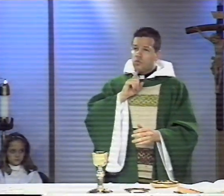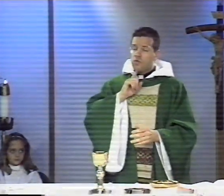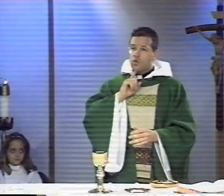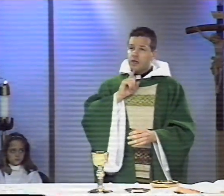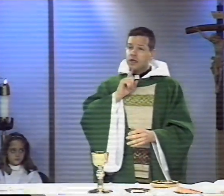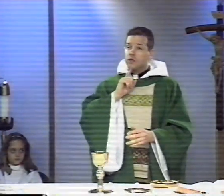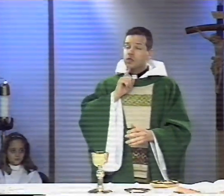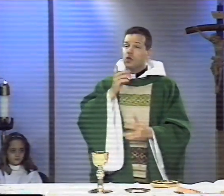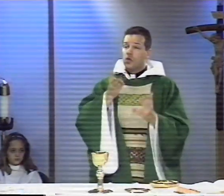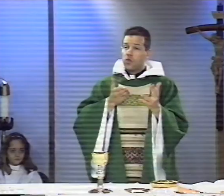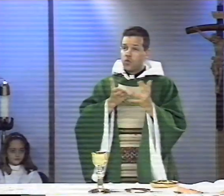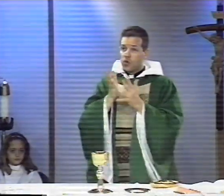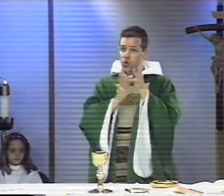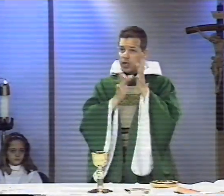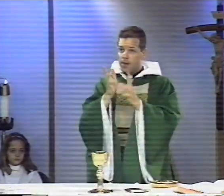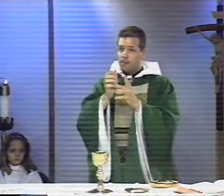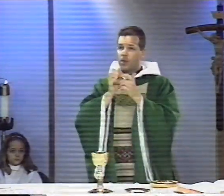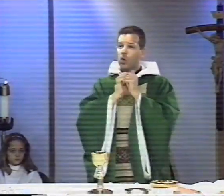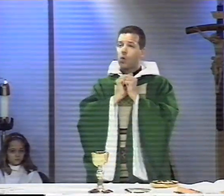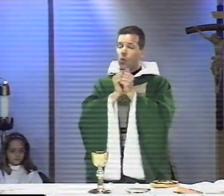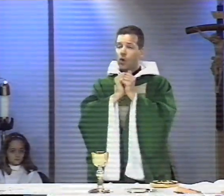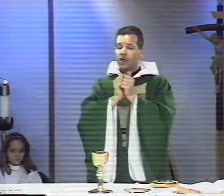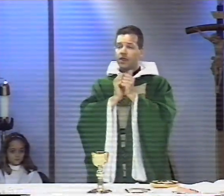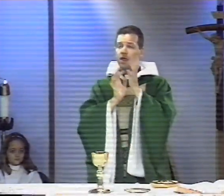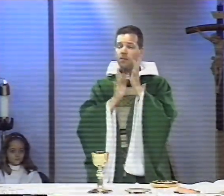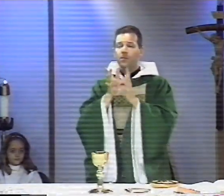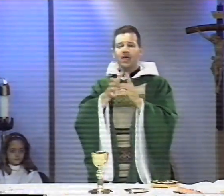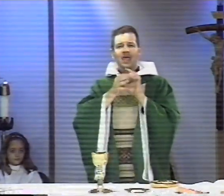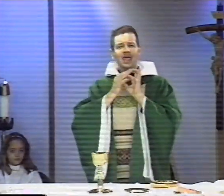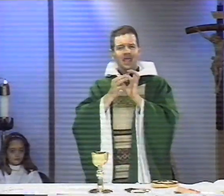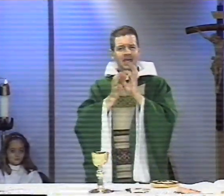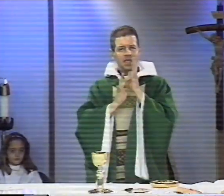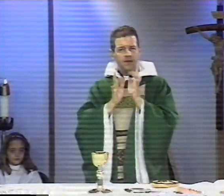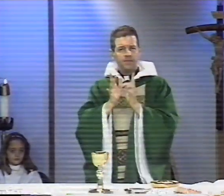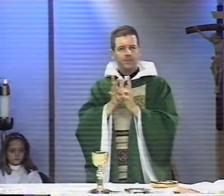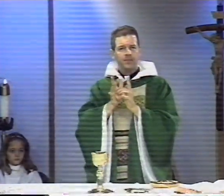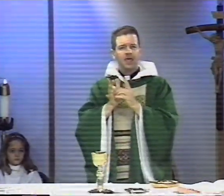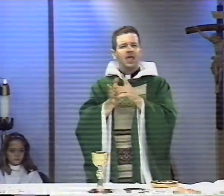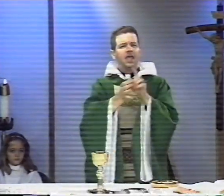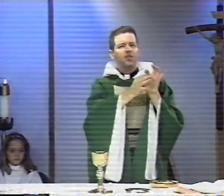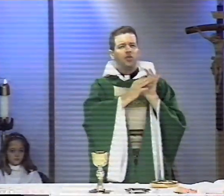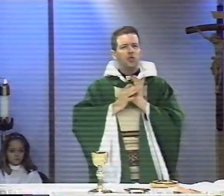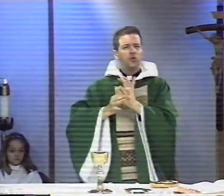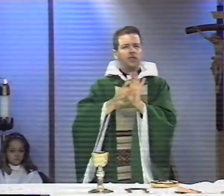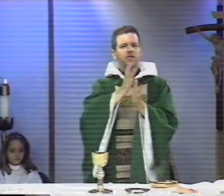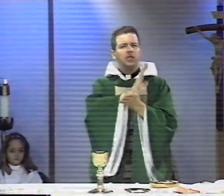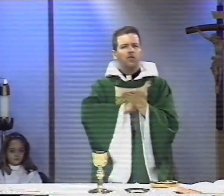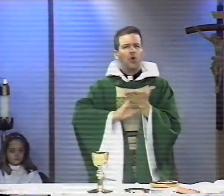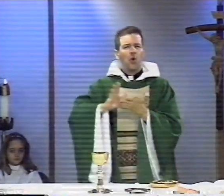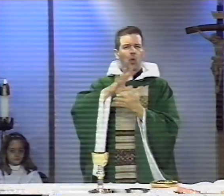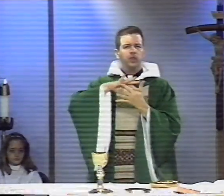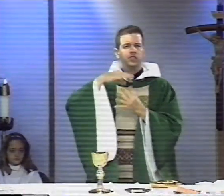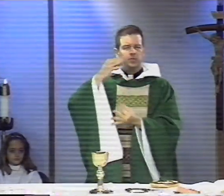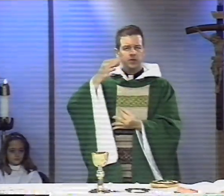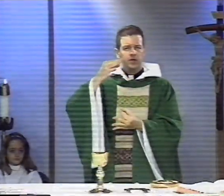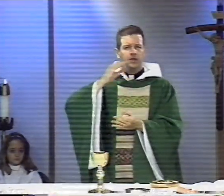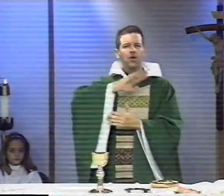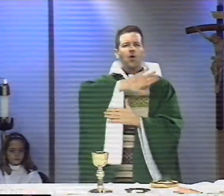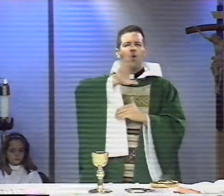For it is through him, with him, in the unity of the Holy Spirit,